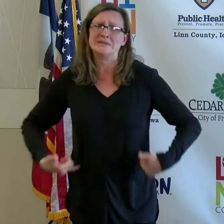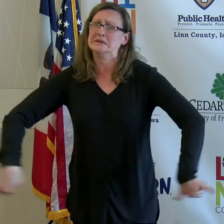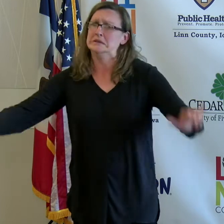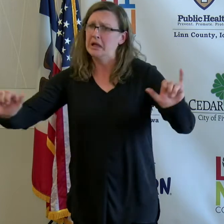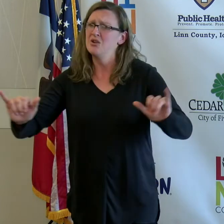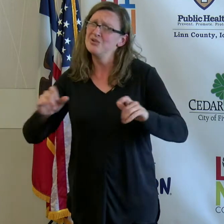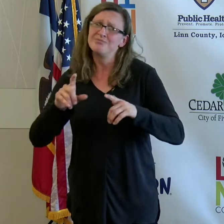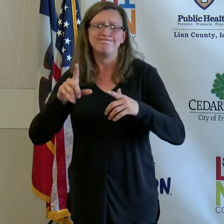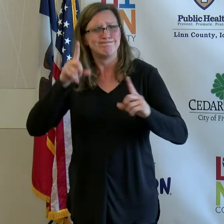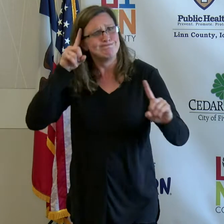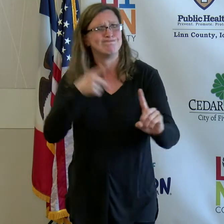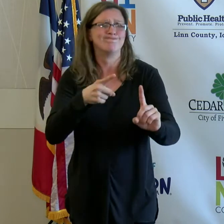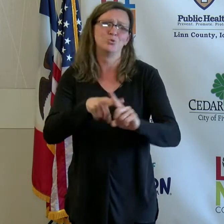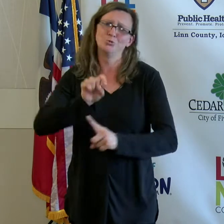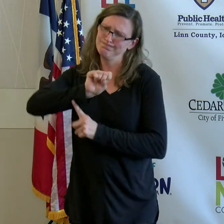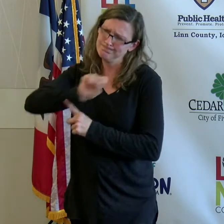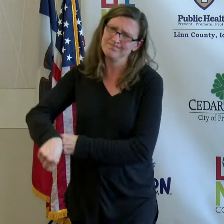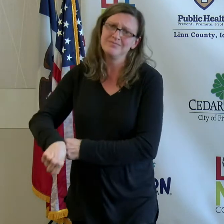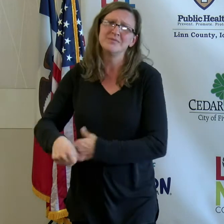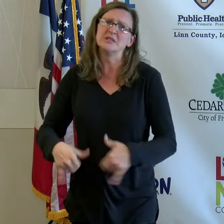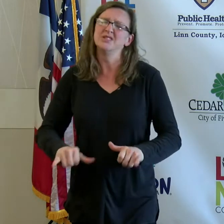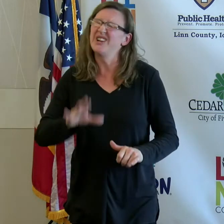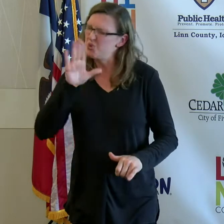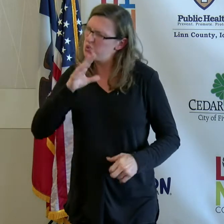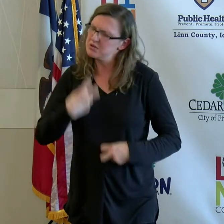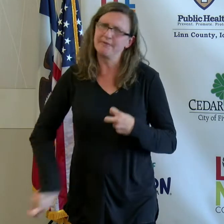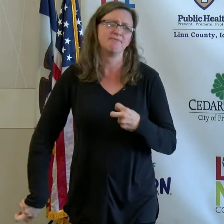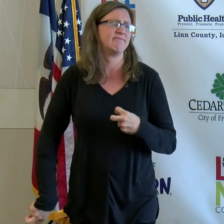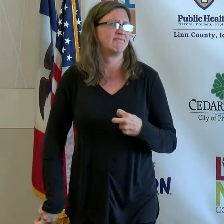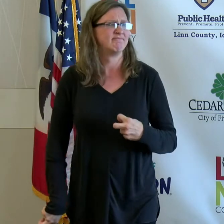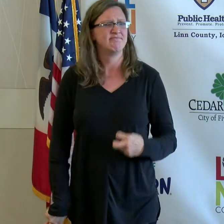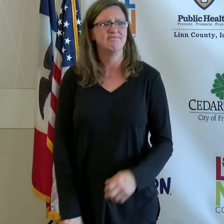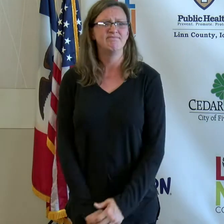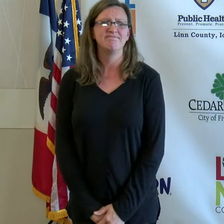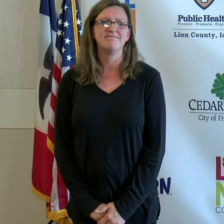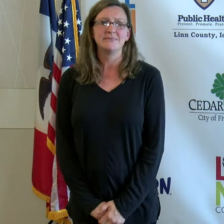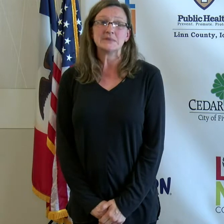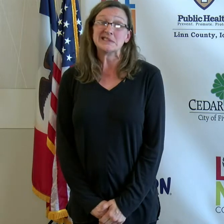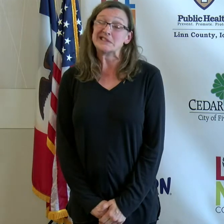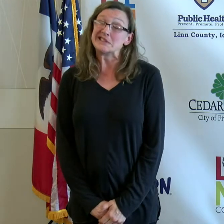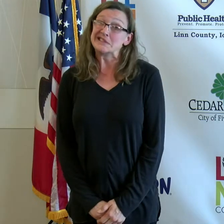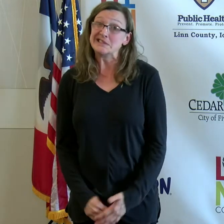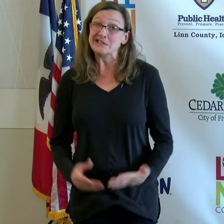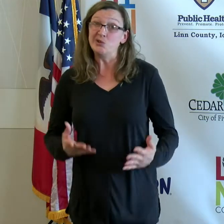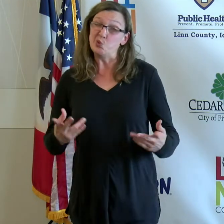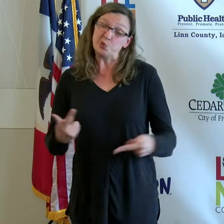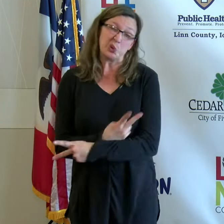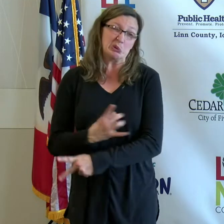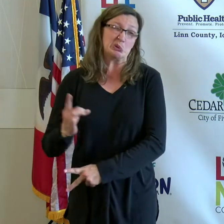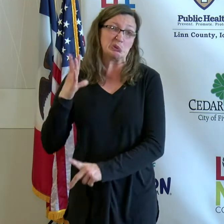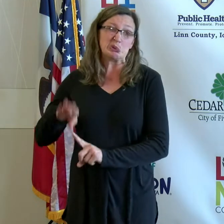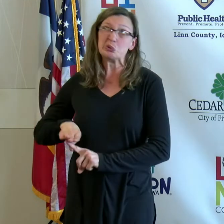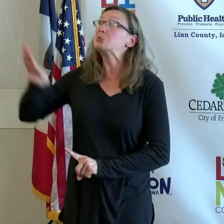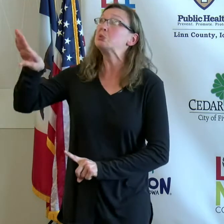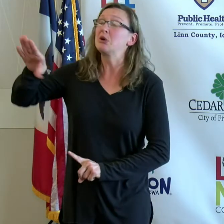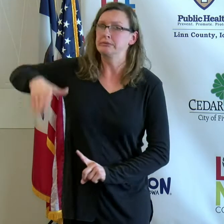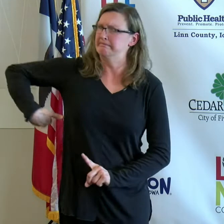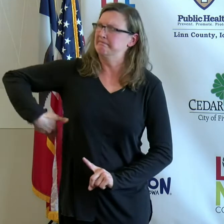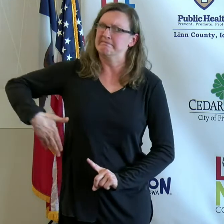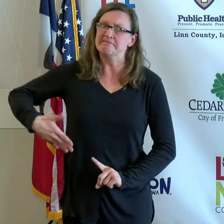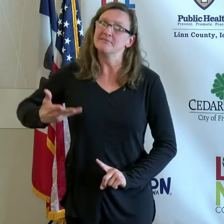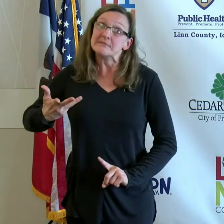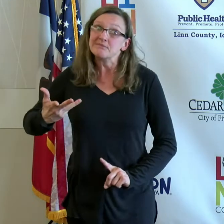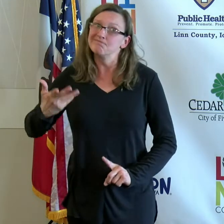of the imagination, and it may get harder going forward. Businesses are being shuttered, folks are